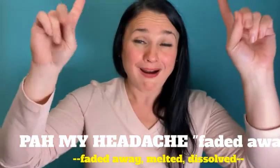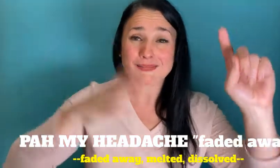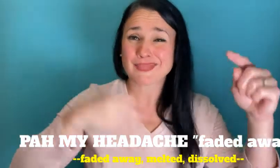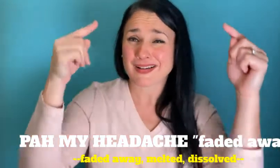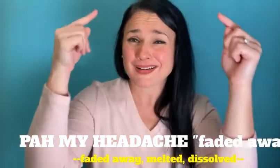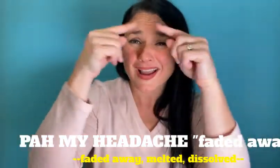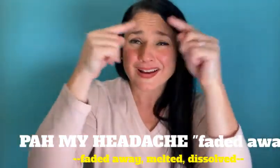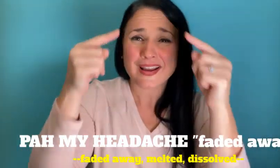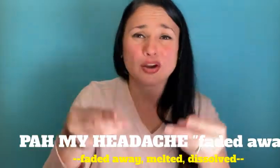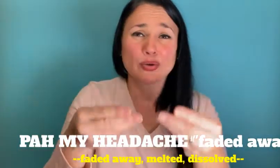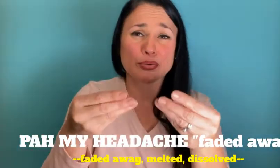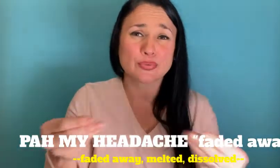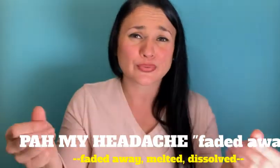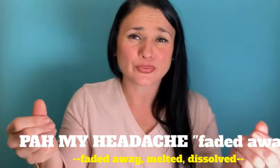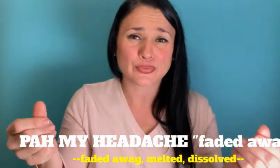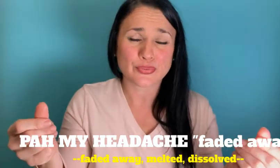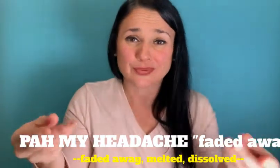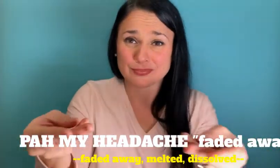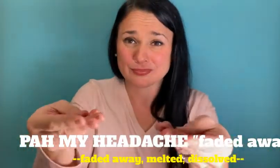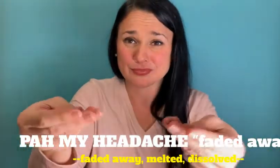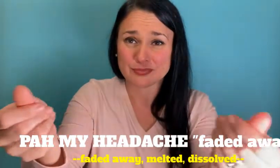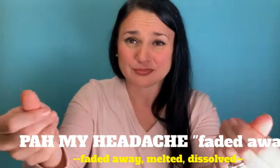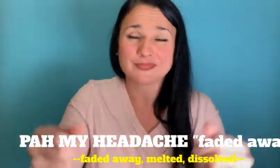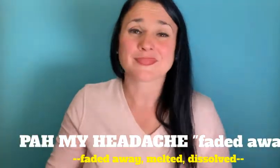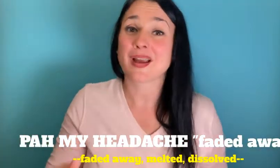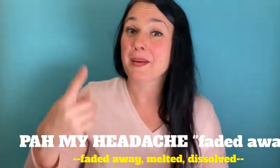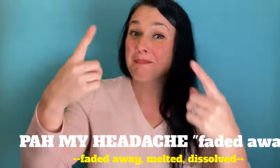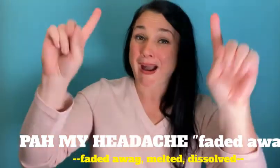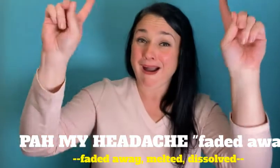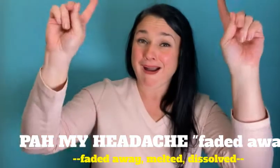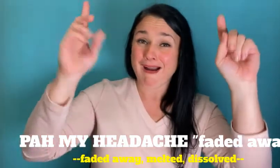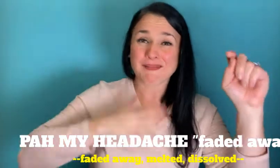So, finally, my headache has faded away. It's dissolved.